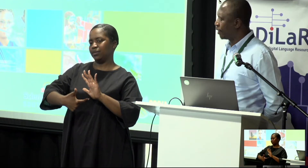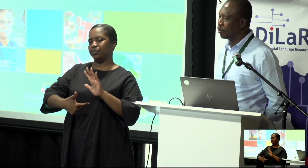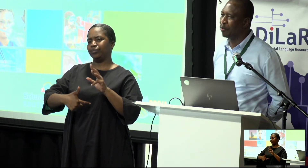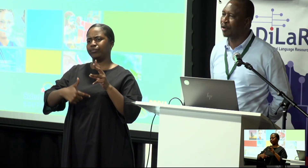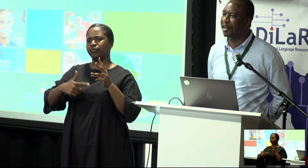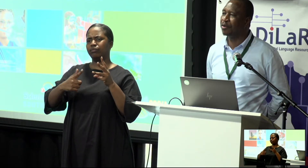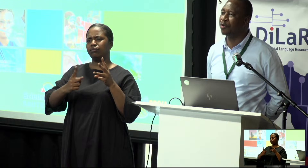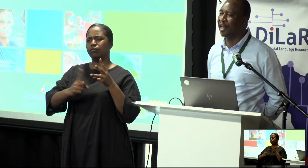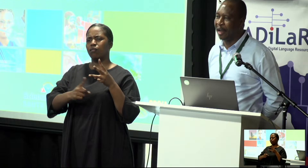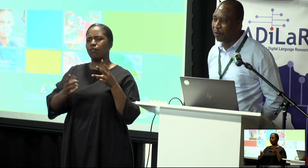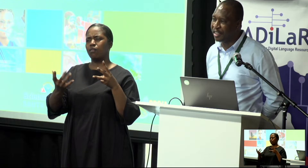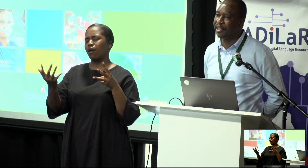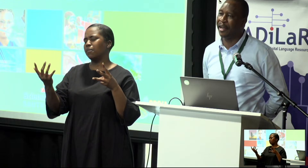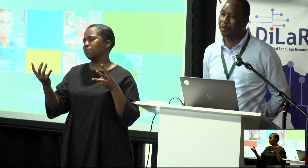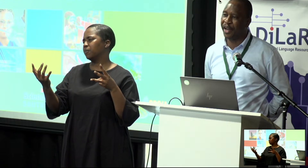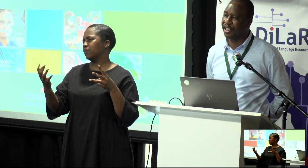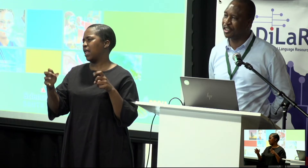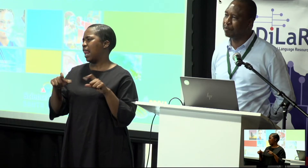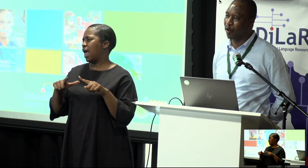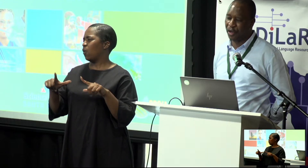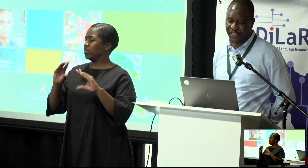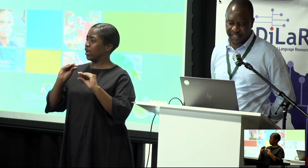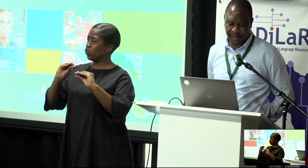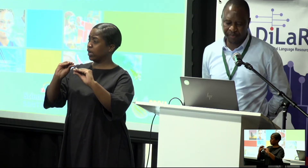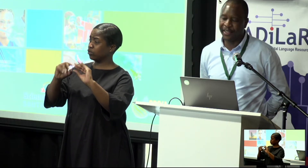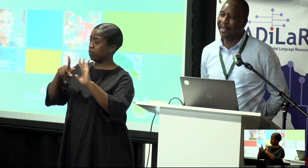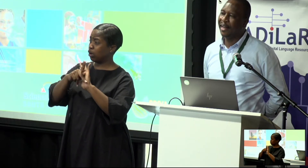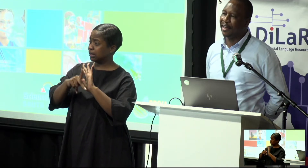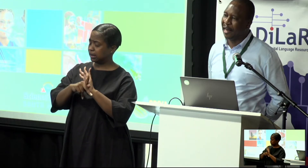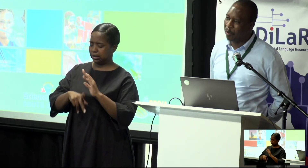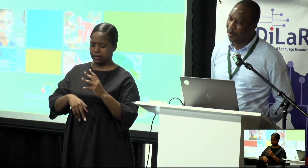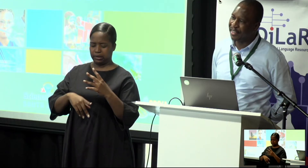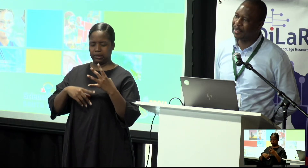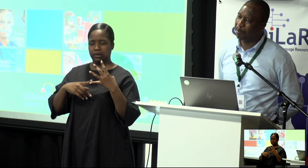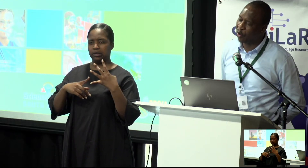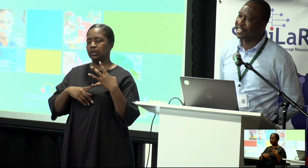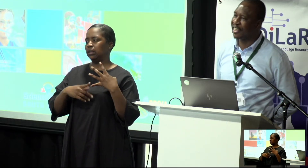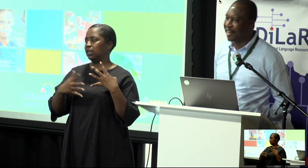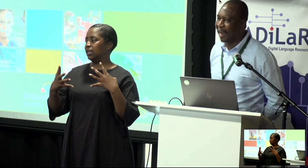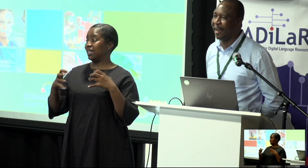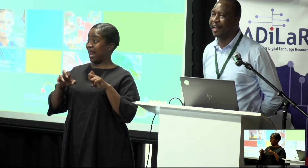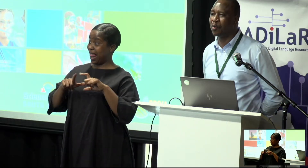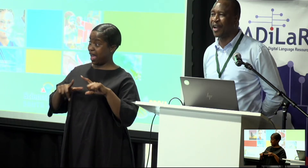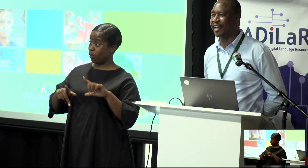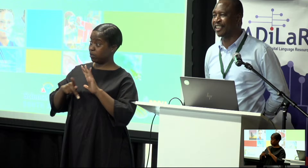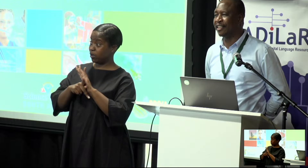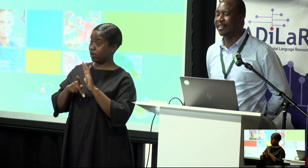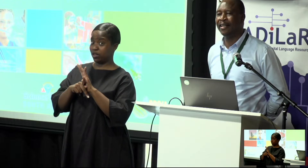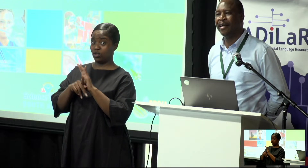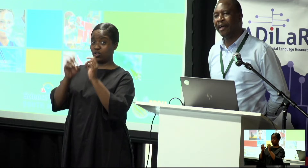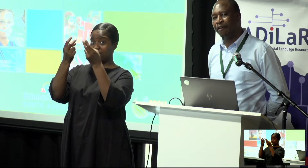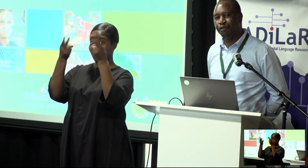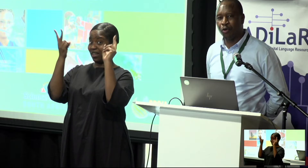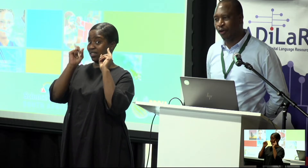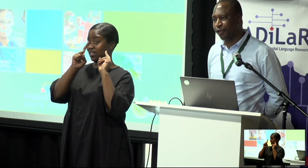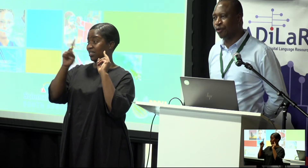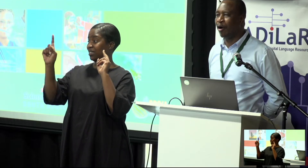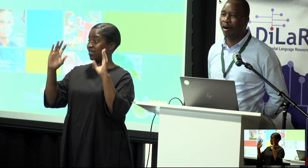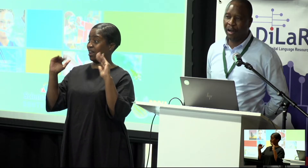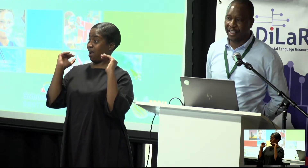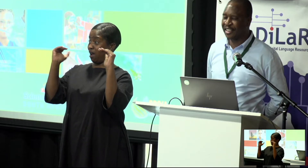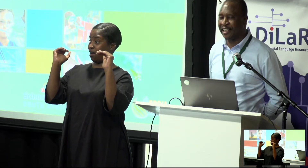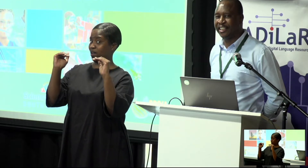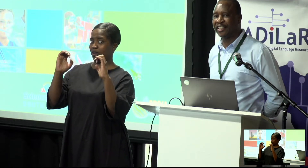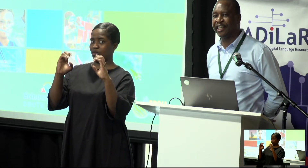prescripts, like you look into the language in education policy, the language policy in higher education. If you go